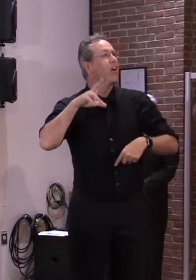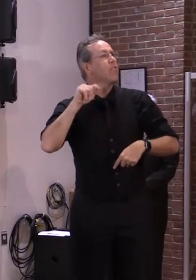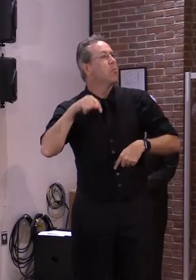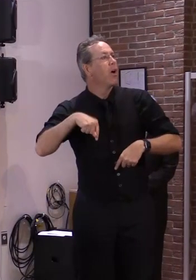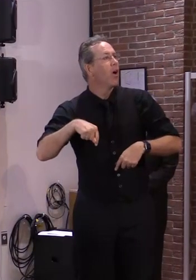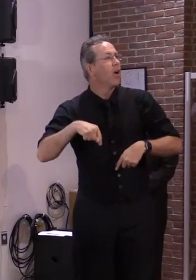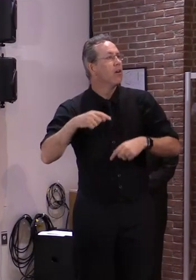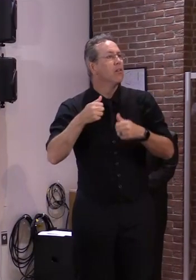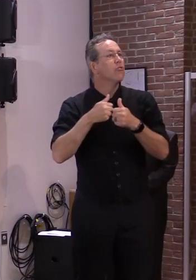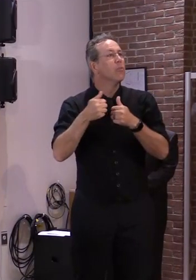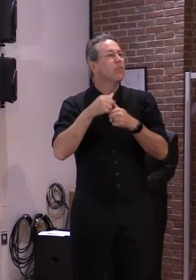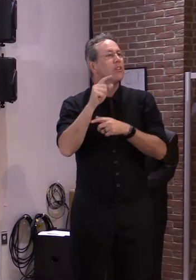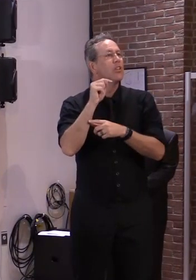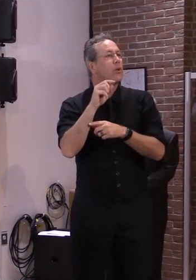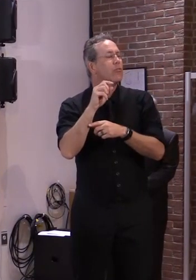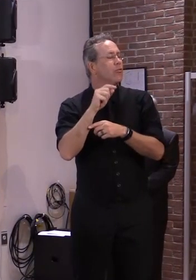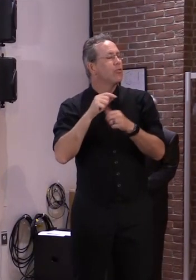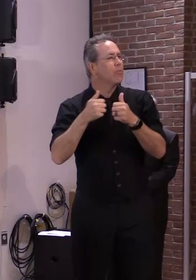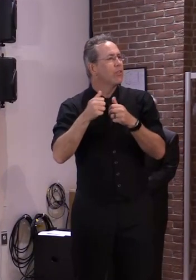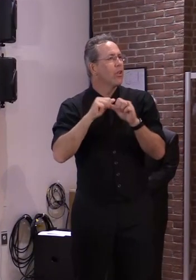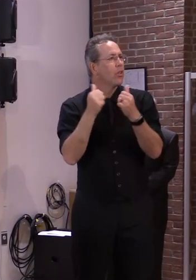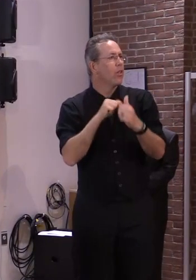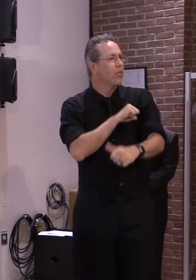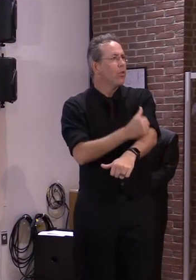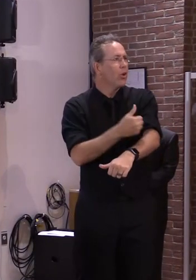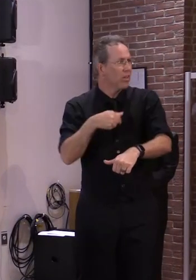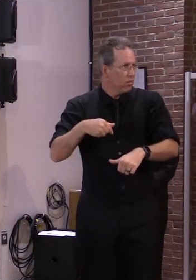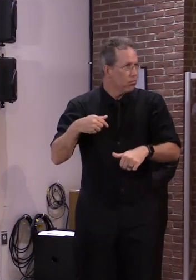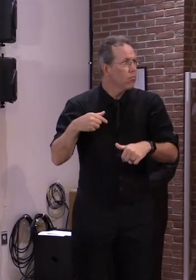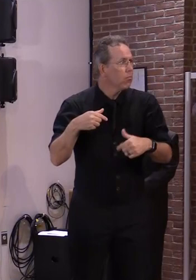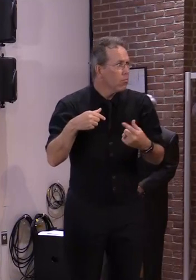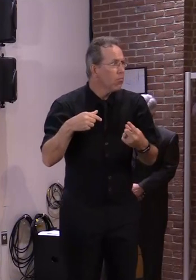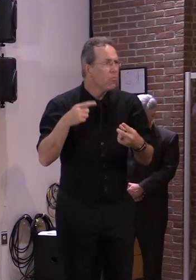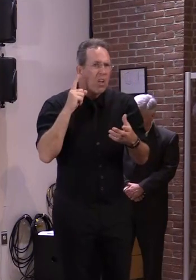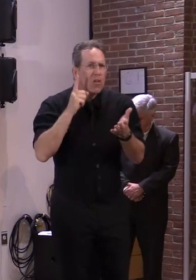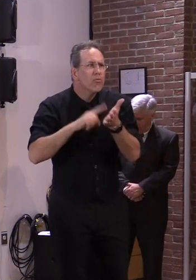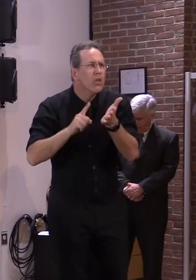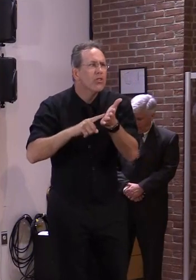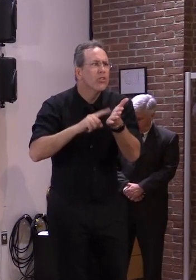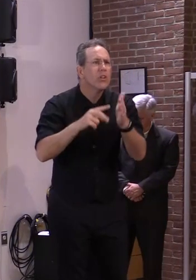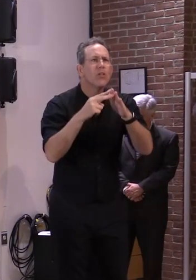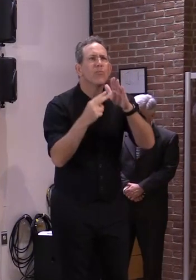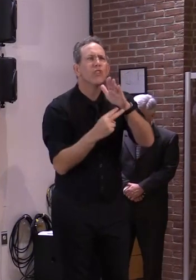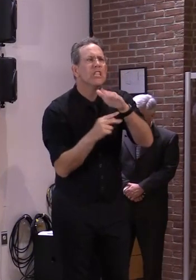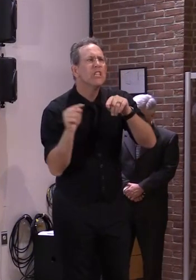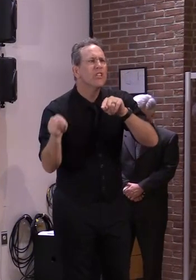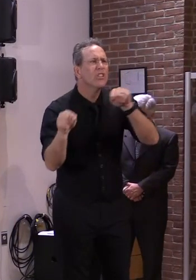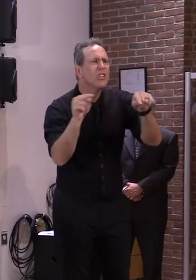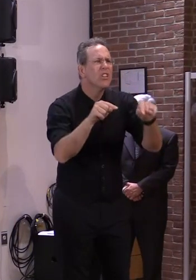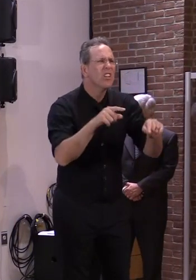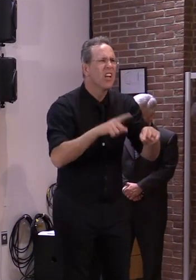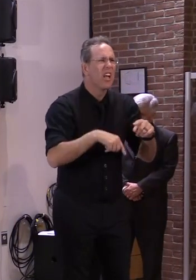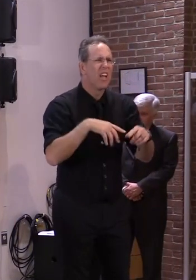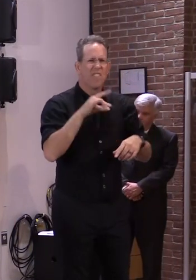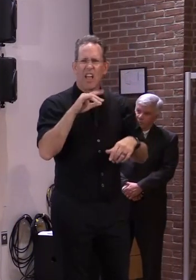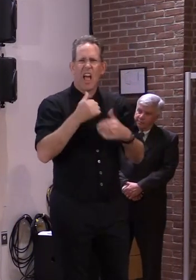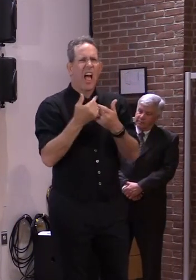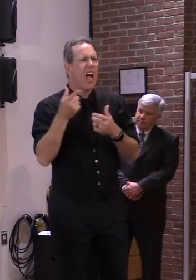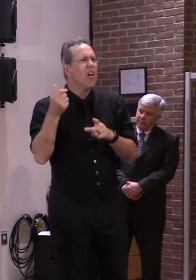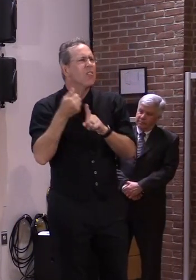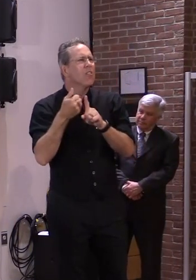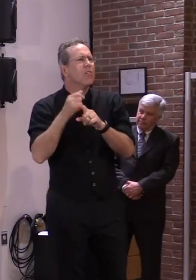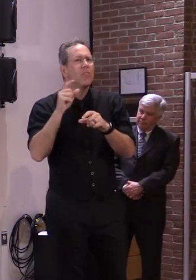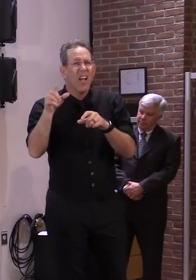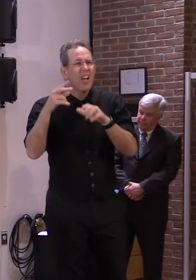We don't have any tunnels, but I was unable to find the frequency and policy of how many times, and is there any